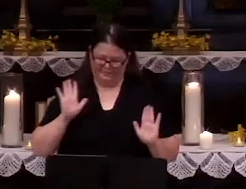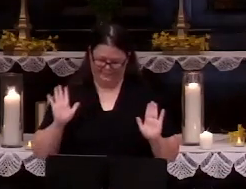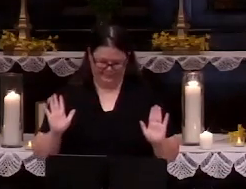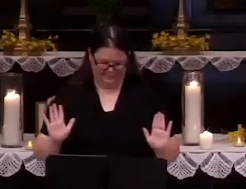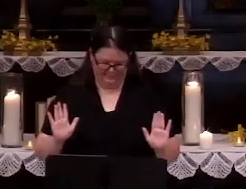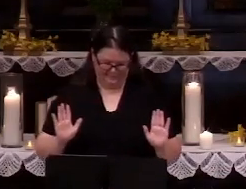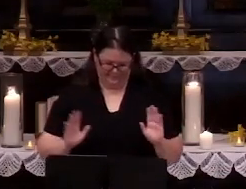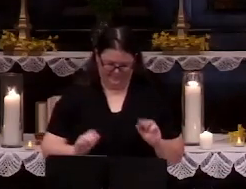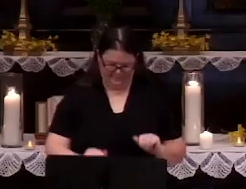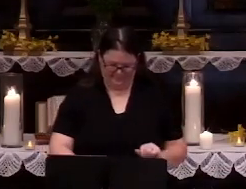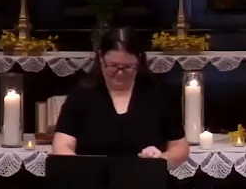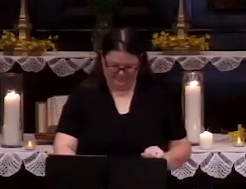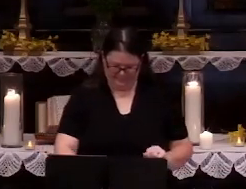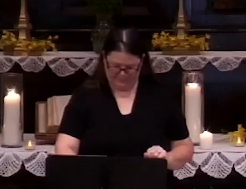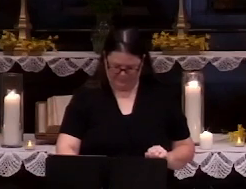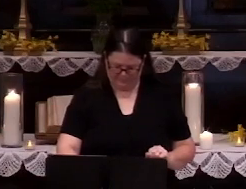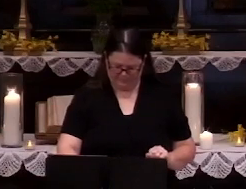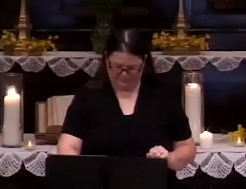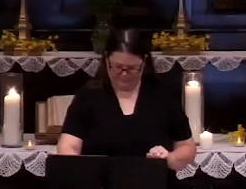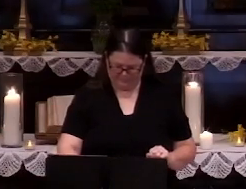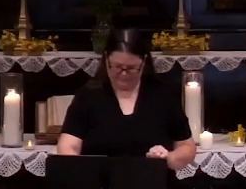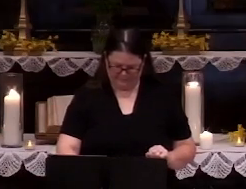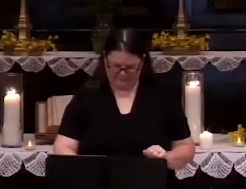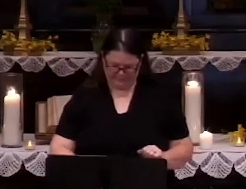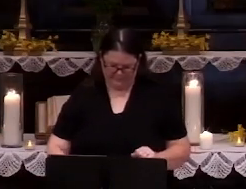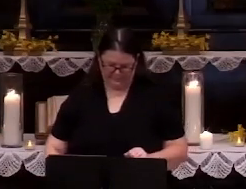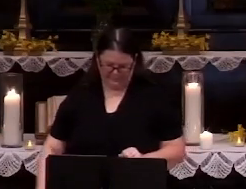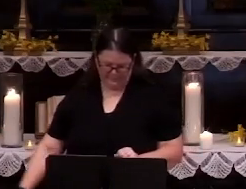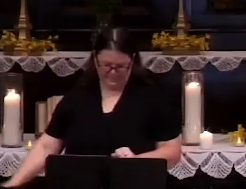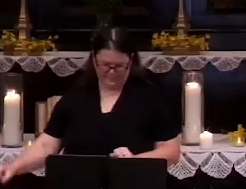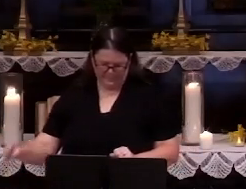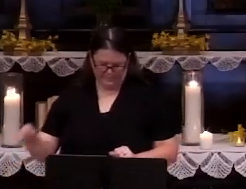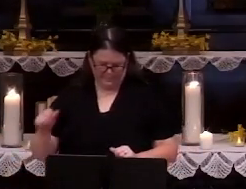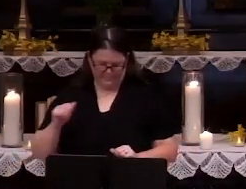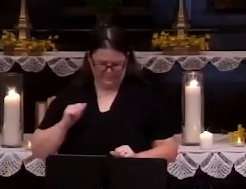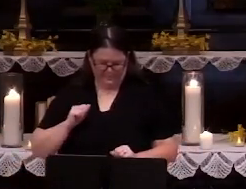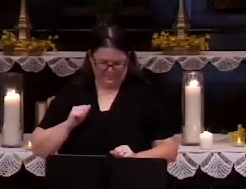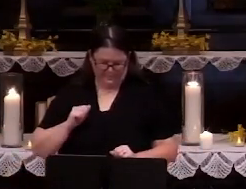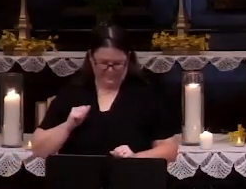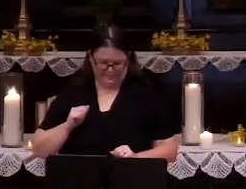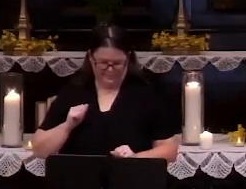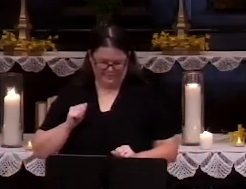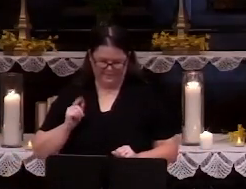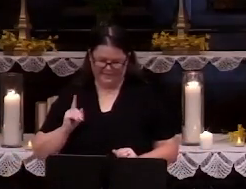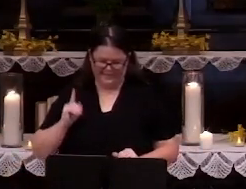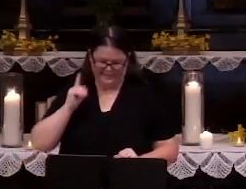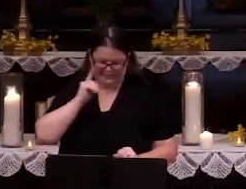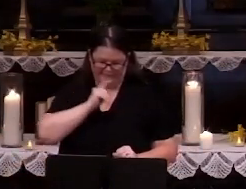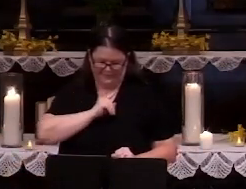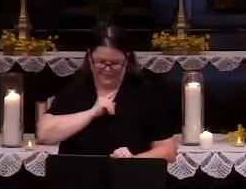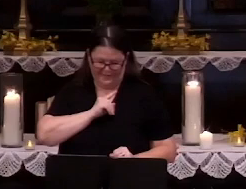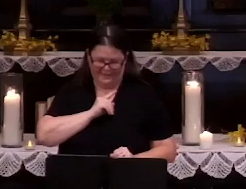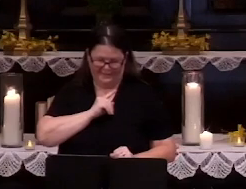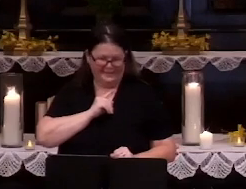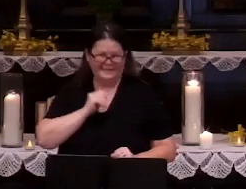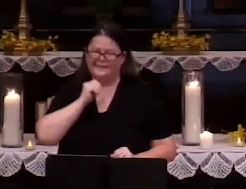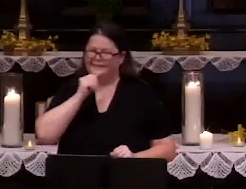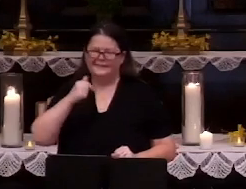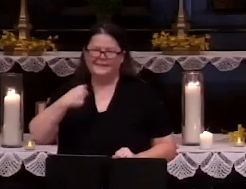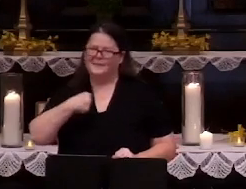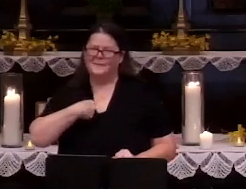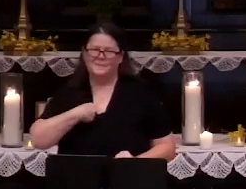illusions. They are not the solution to be. The answer was here all